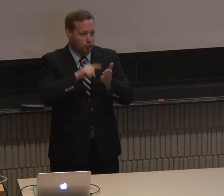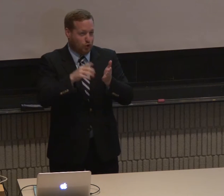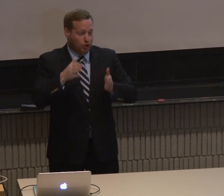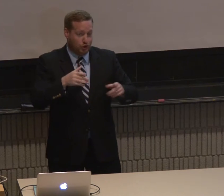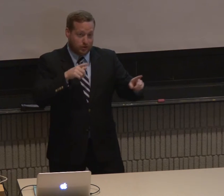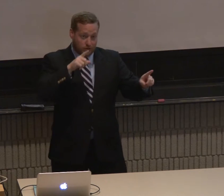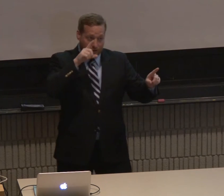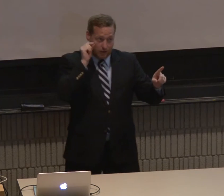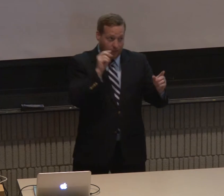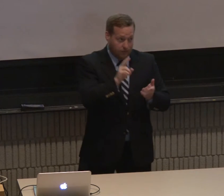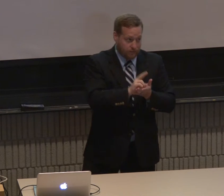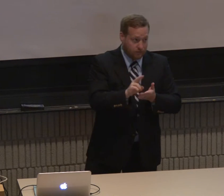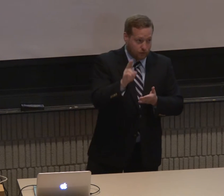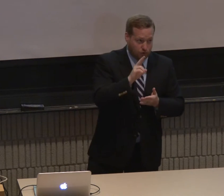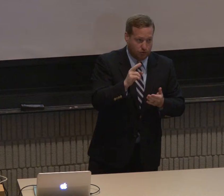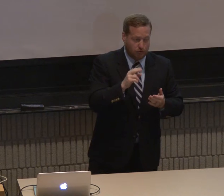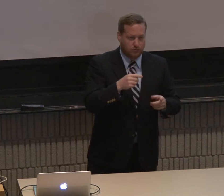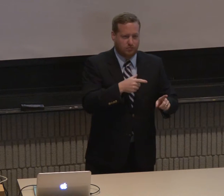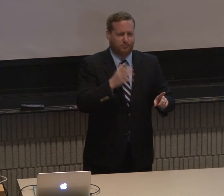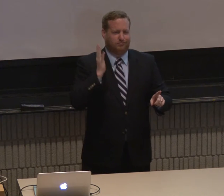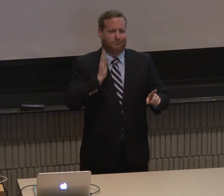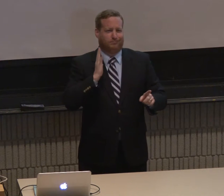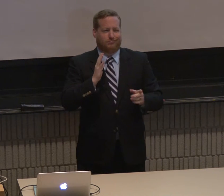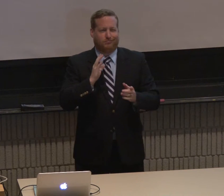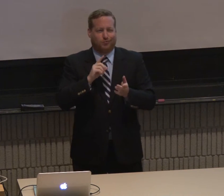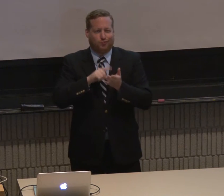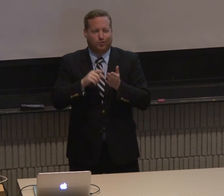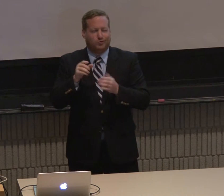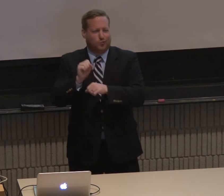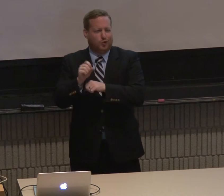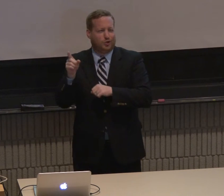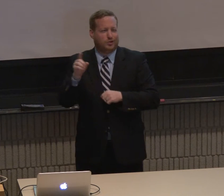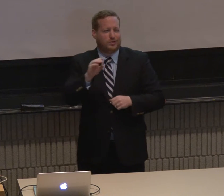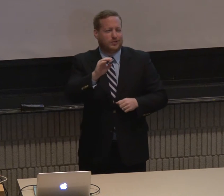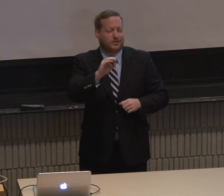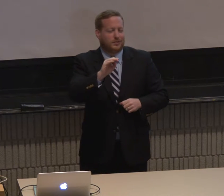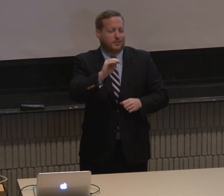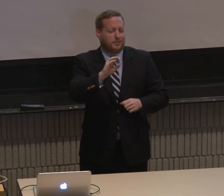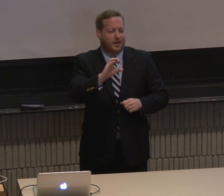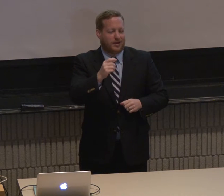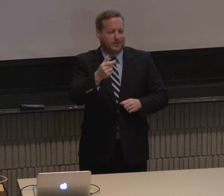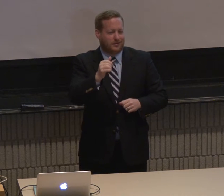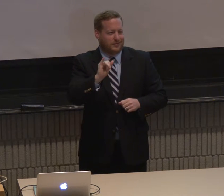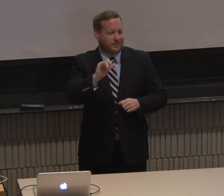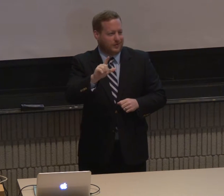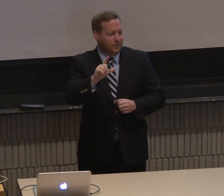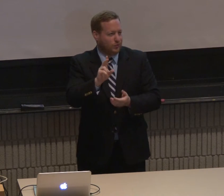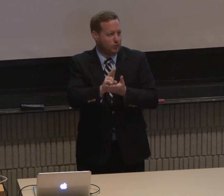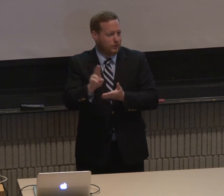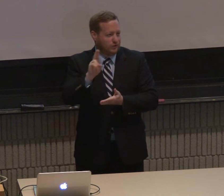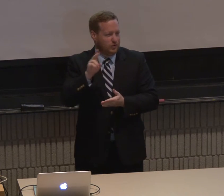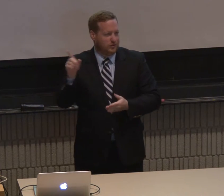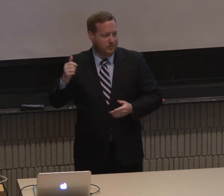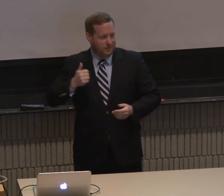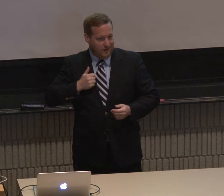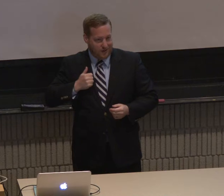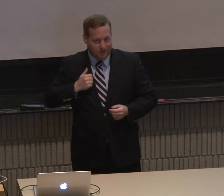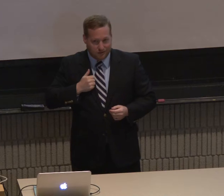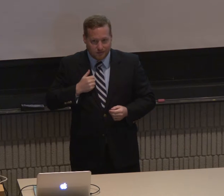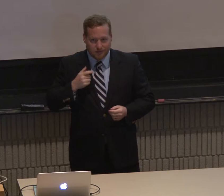There's a researcher named Lauren Ann Petito. She's from Gallaudet University. And she worked previously at